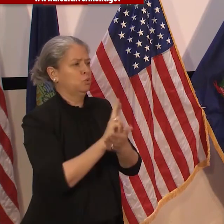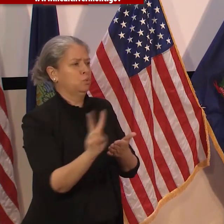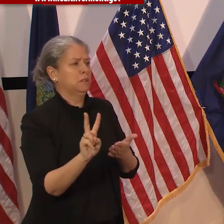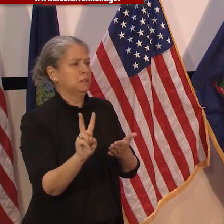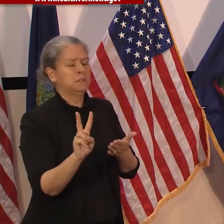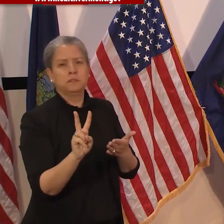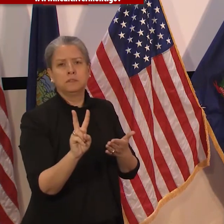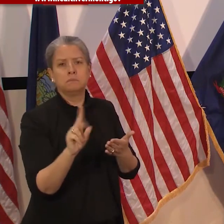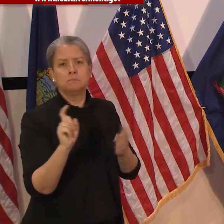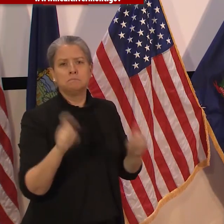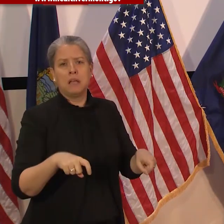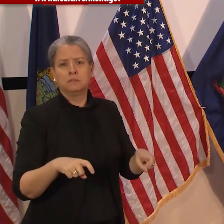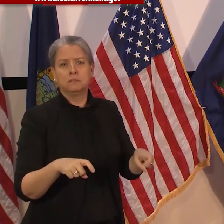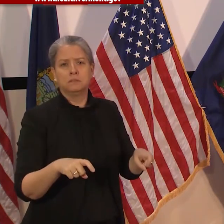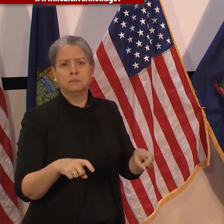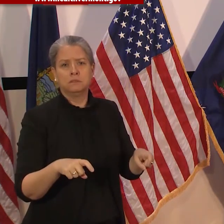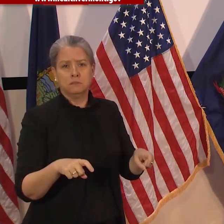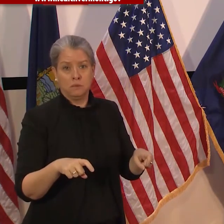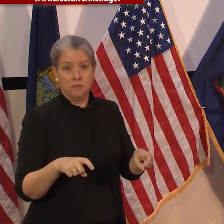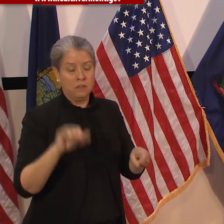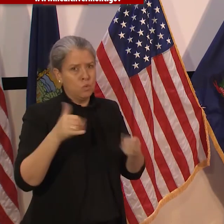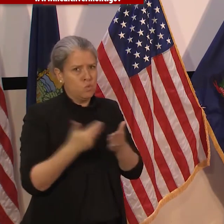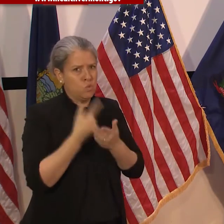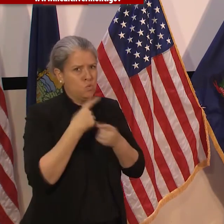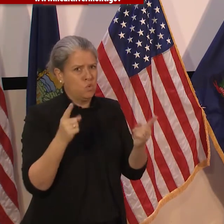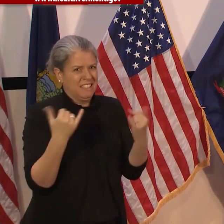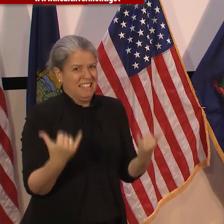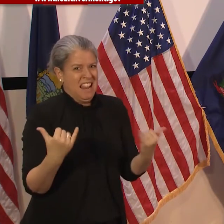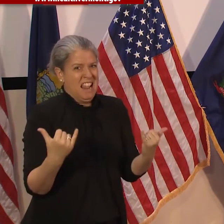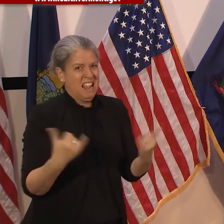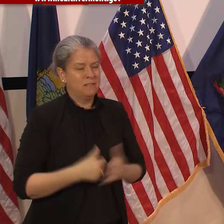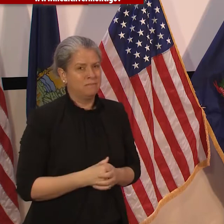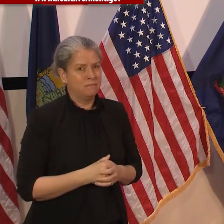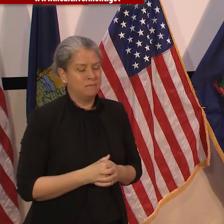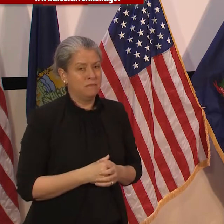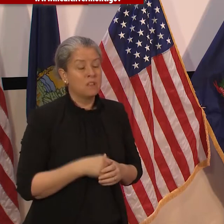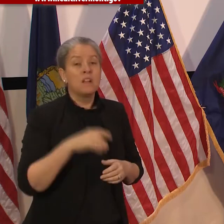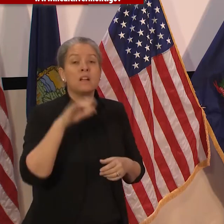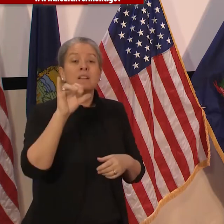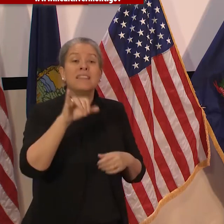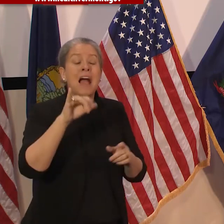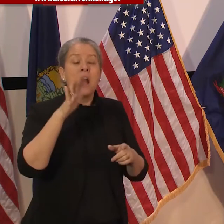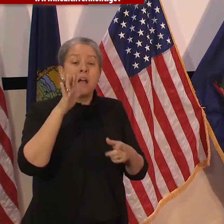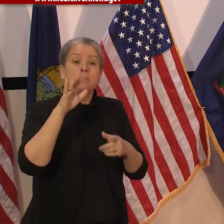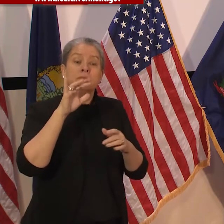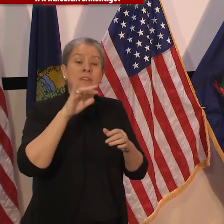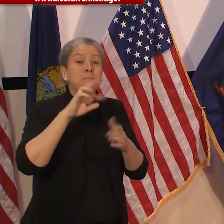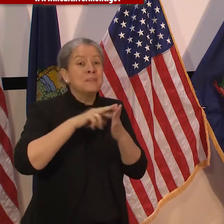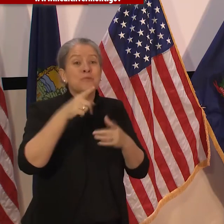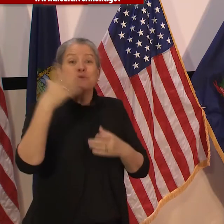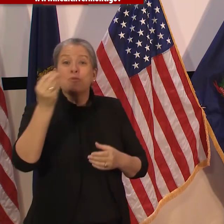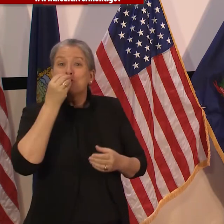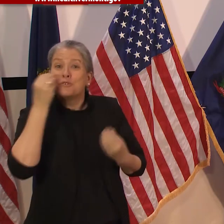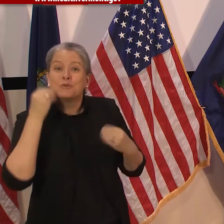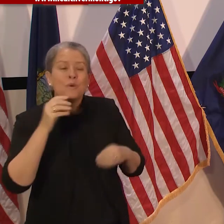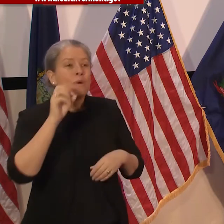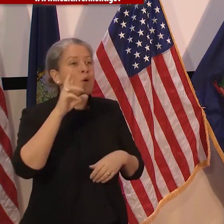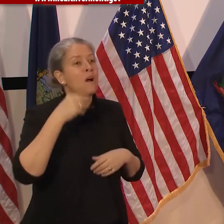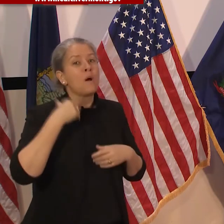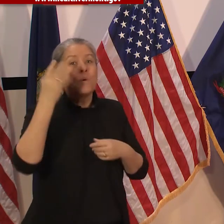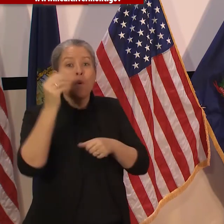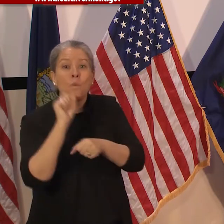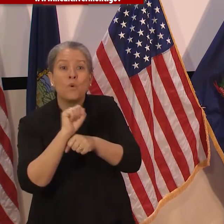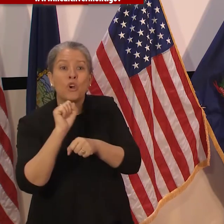To be clear, this 14-day quarantine does not apply for those just going to the grocery store or an essential job across the